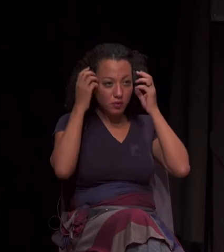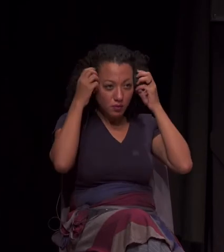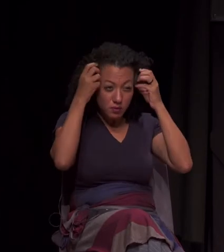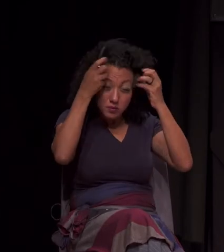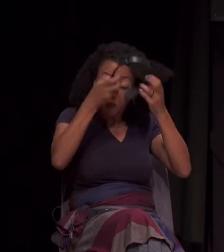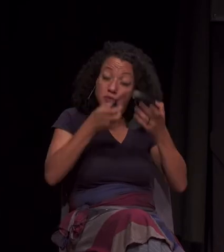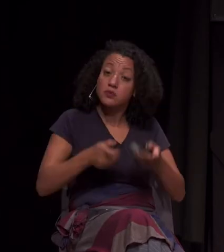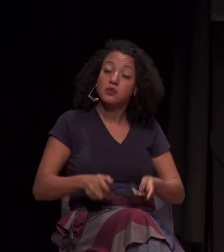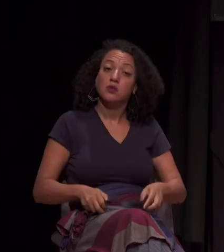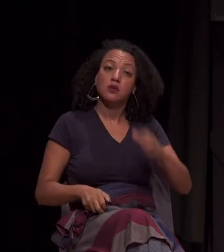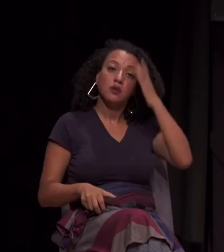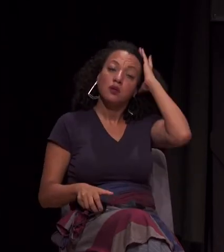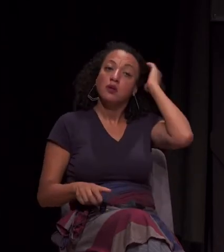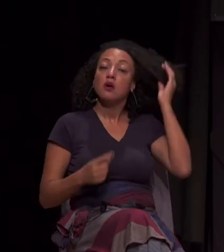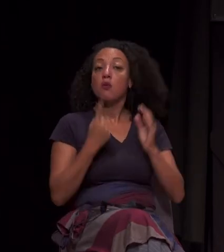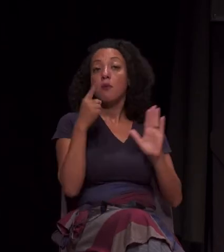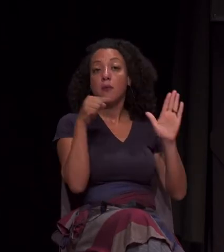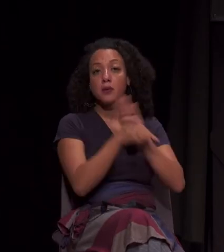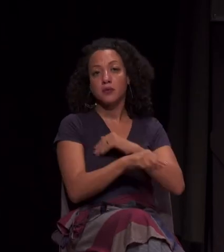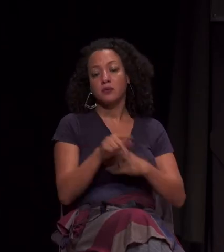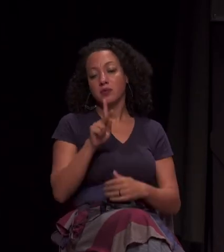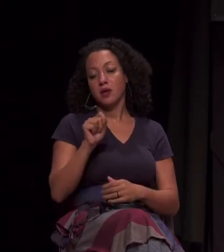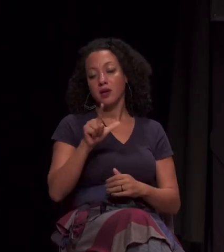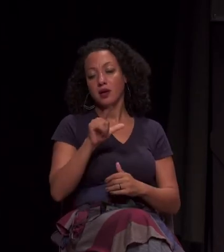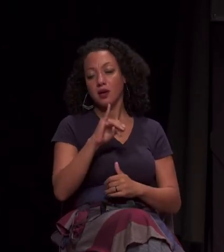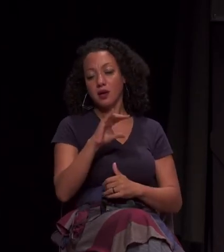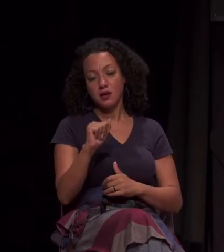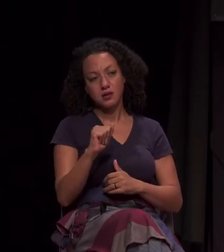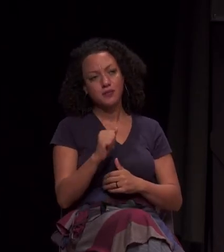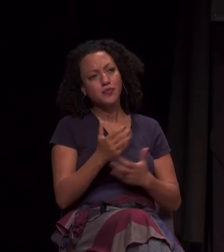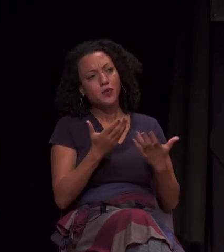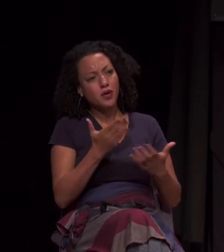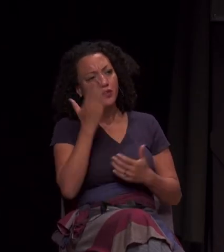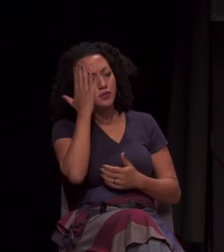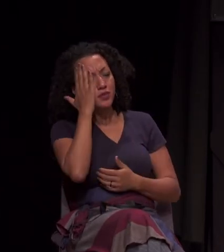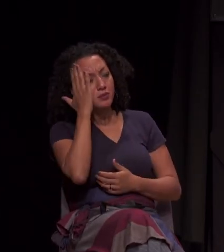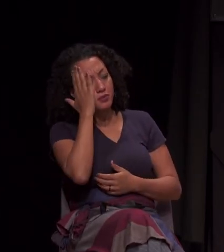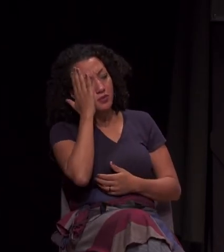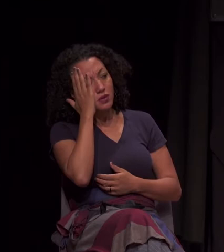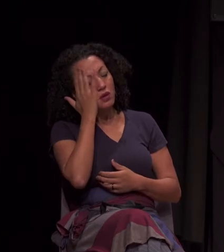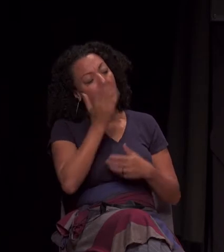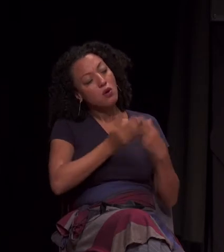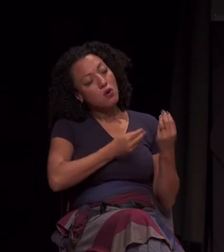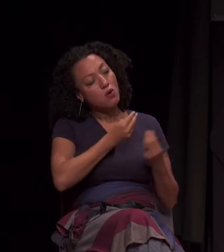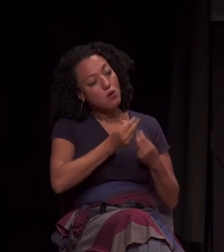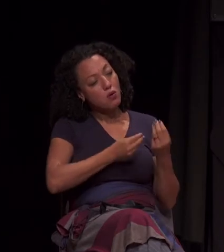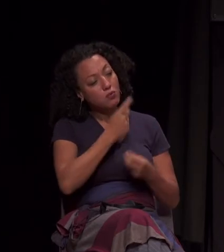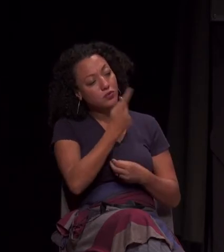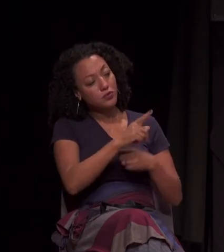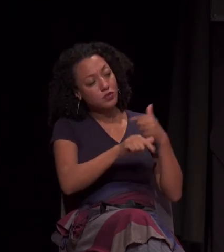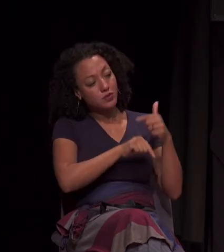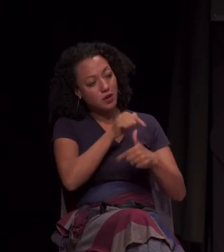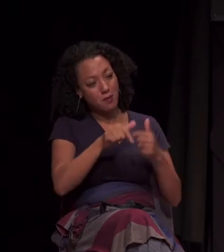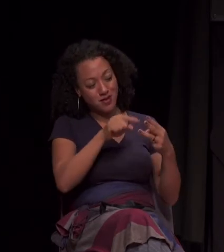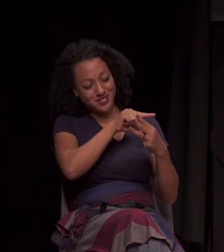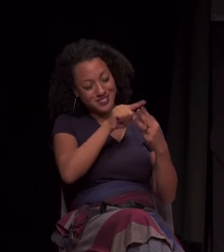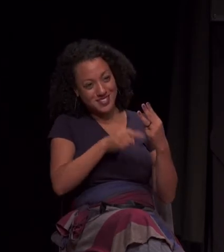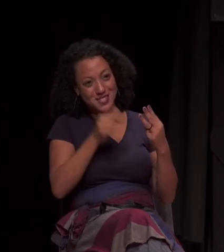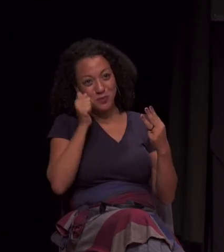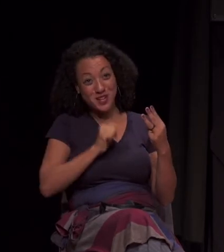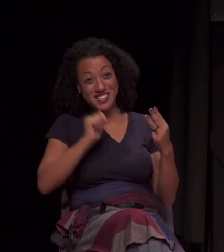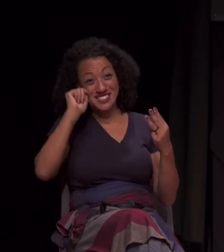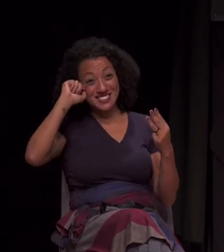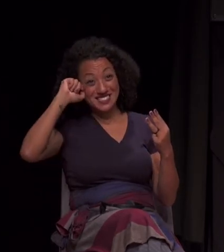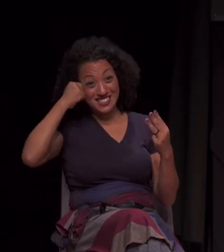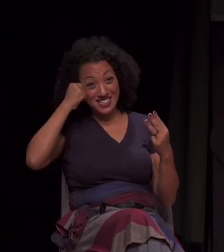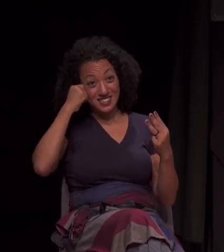Uma das perguntas aqui foi para a Kalia. Gostaria de te ouvir falar sobre a receptividade do trabalho dessas artistas mulheres e negras